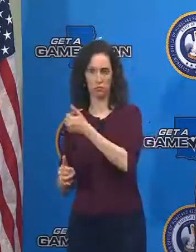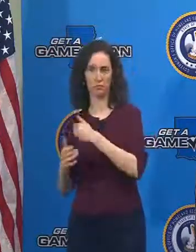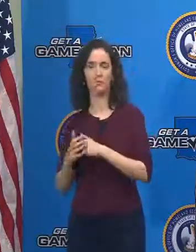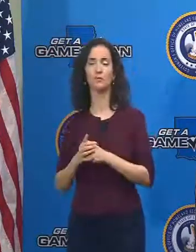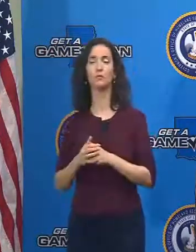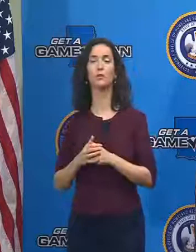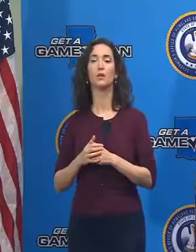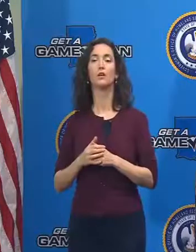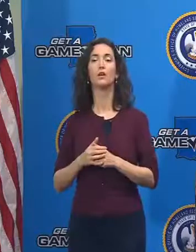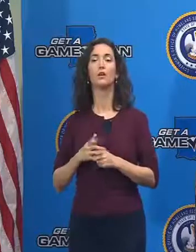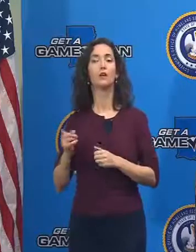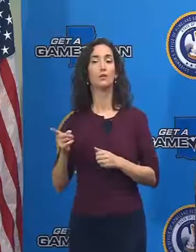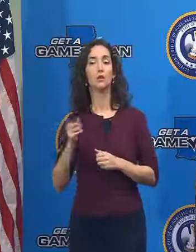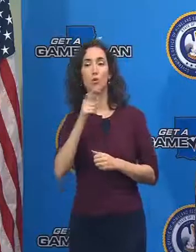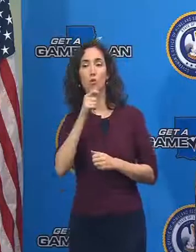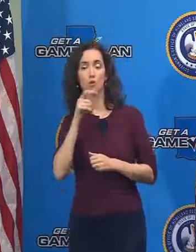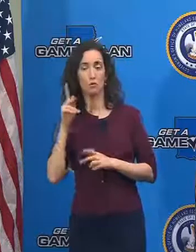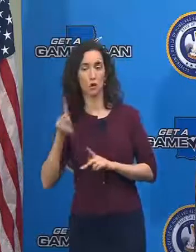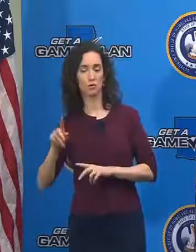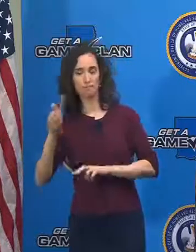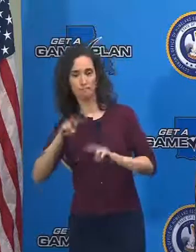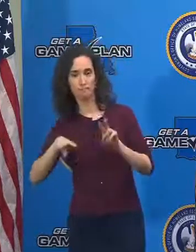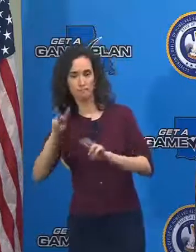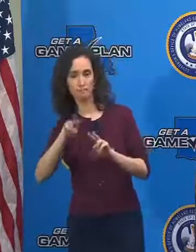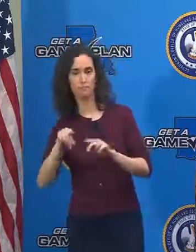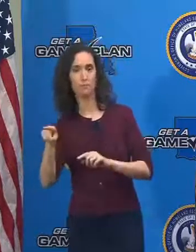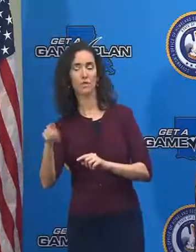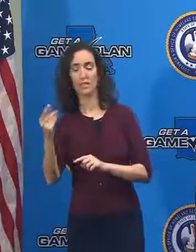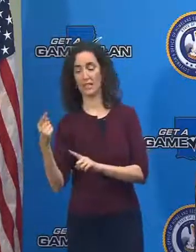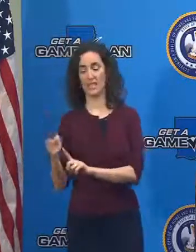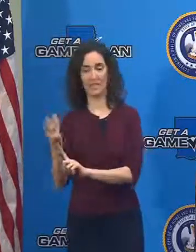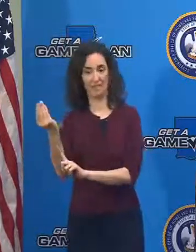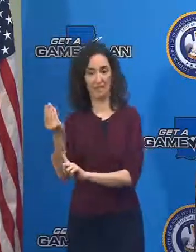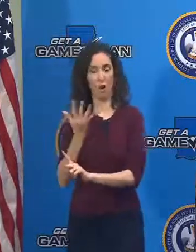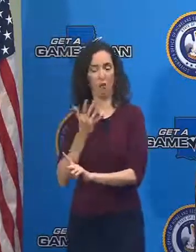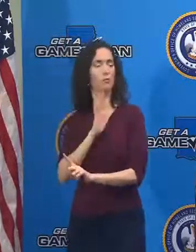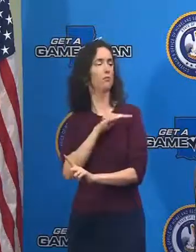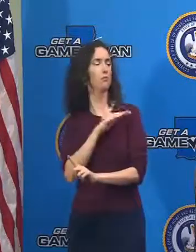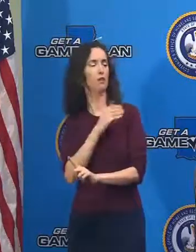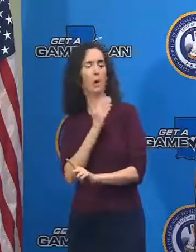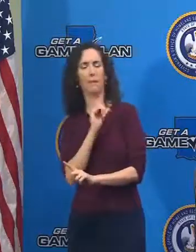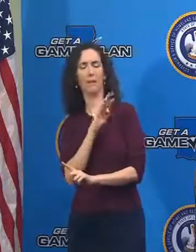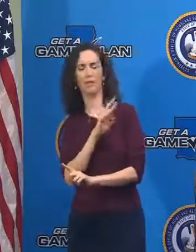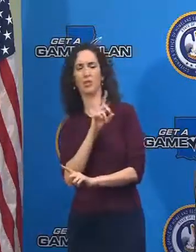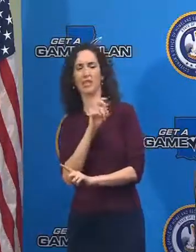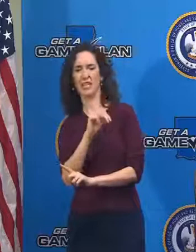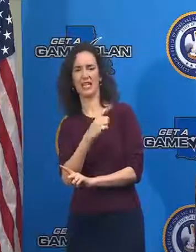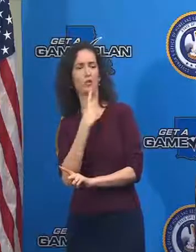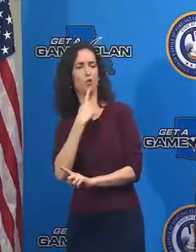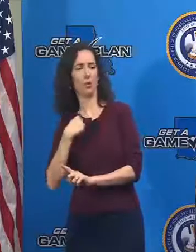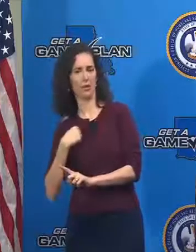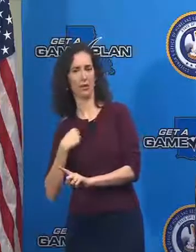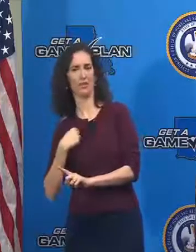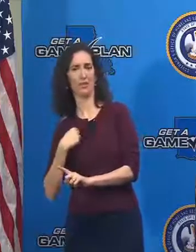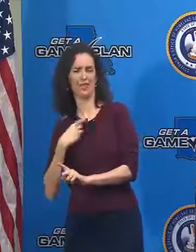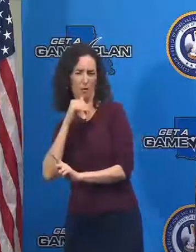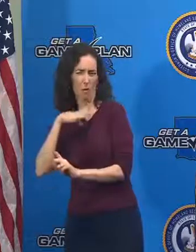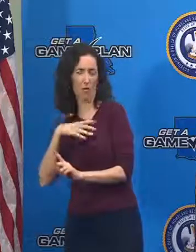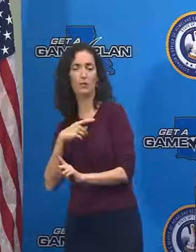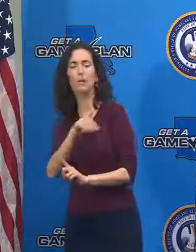that time is when the surveyor informed us that Mr. Dean informed her to get off of his property.